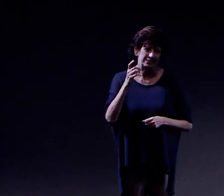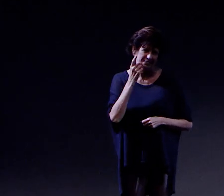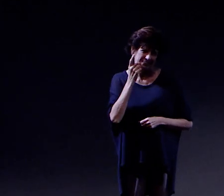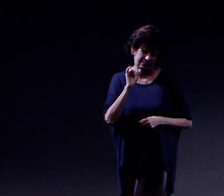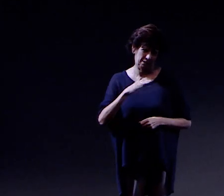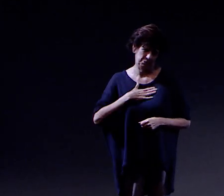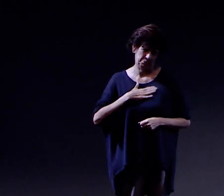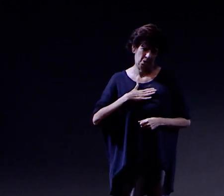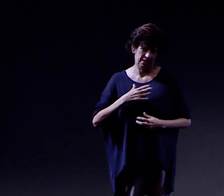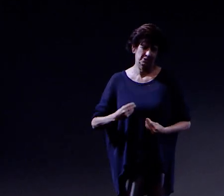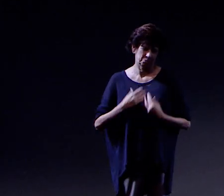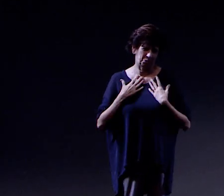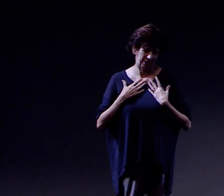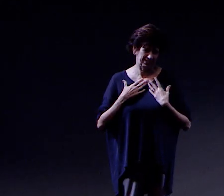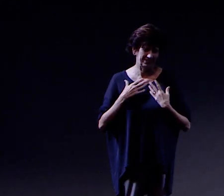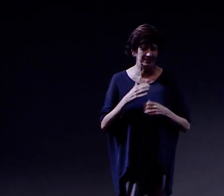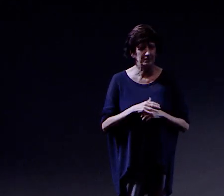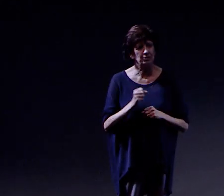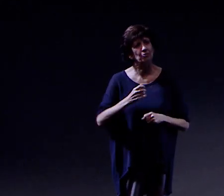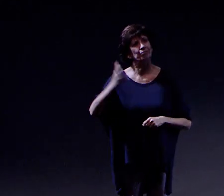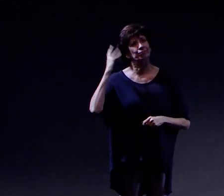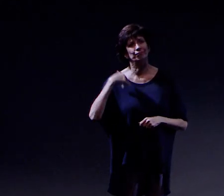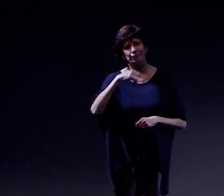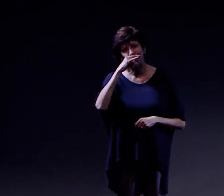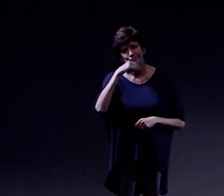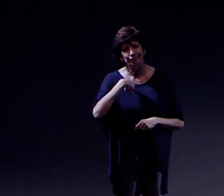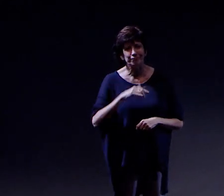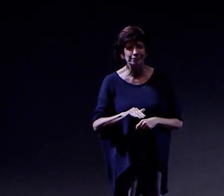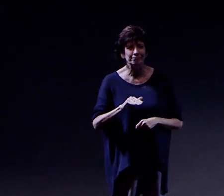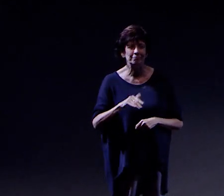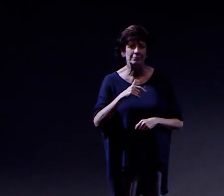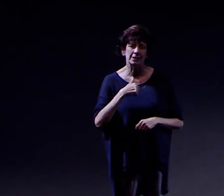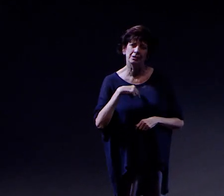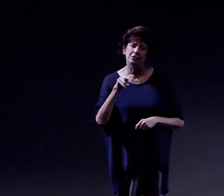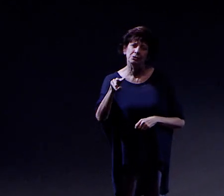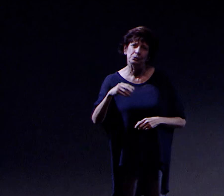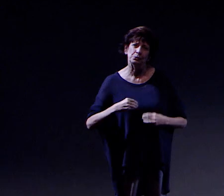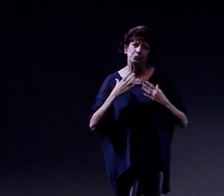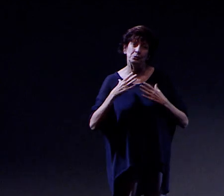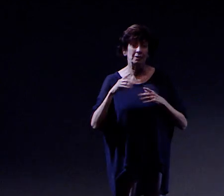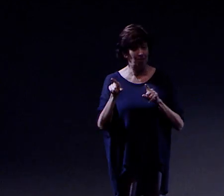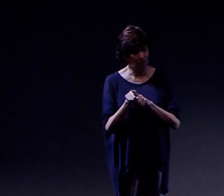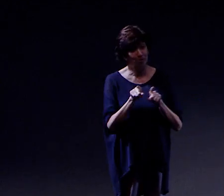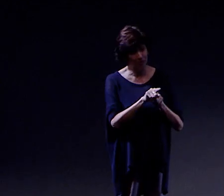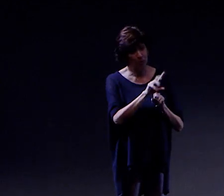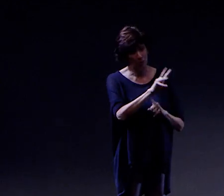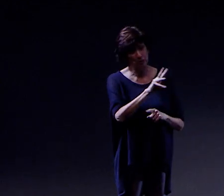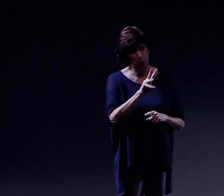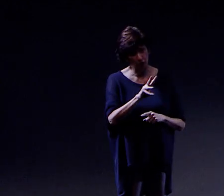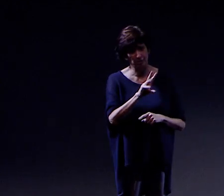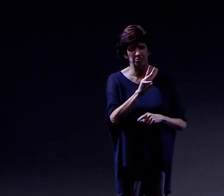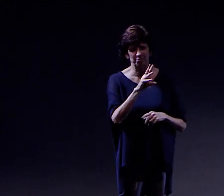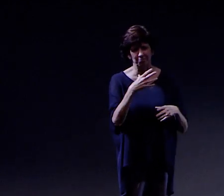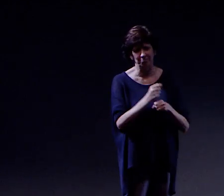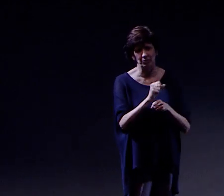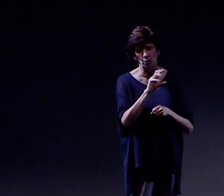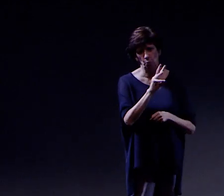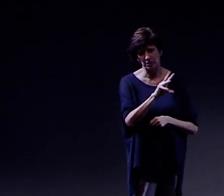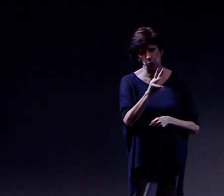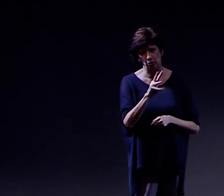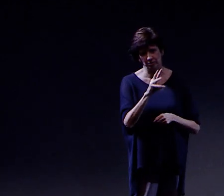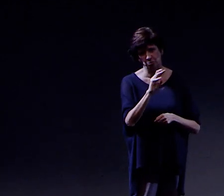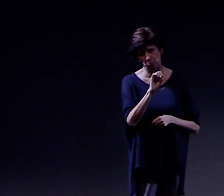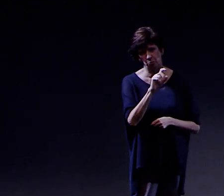my inspiration. Part of my inspiration was also Westworld. And you'll notice on my